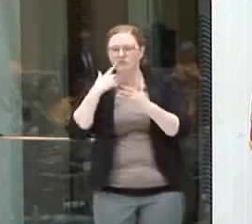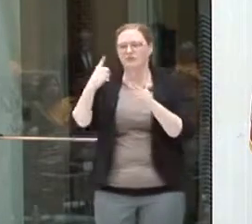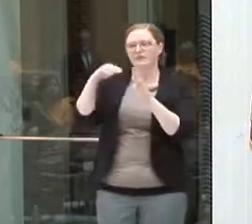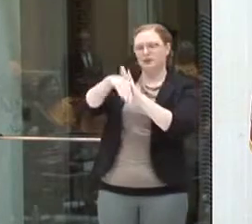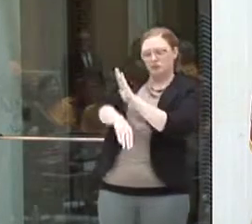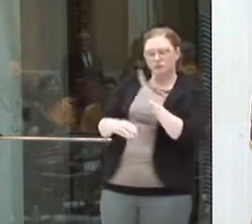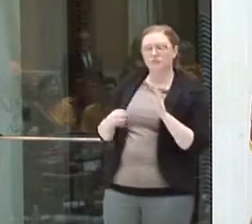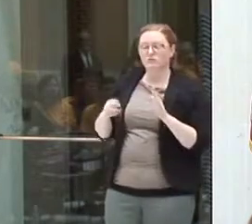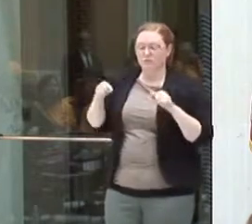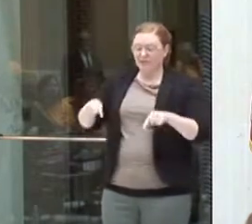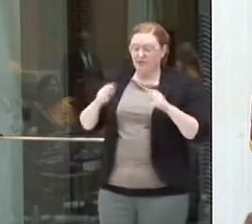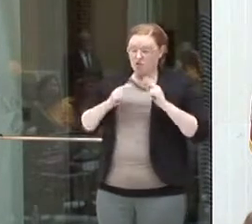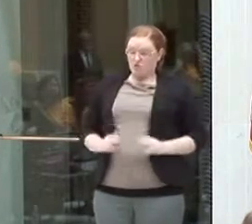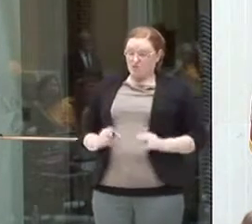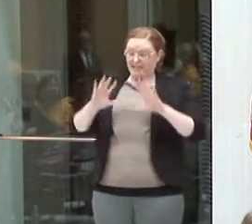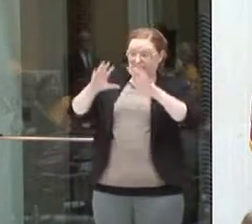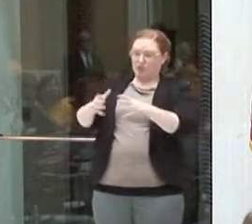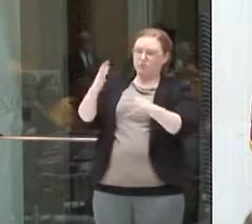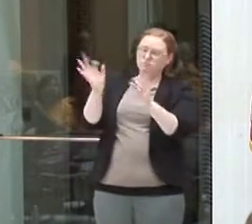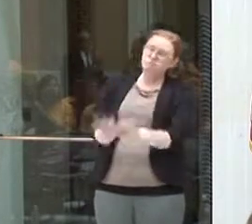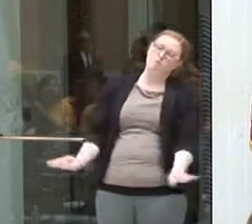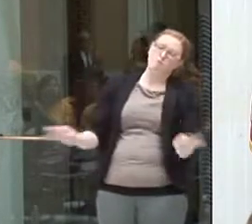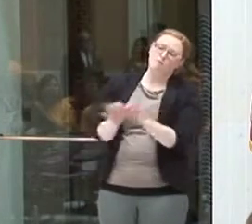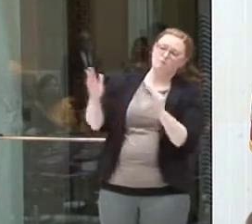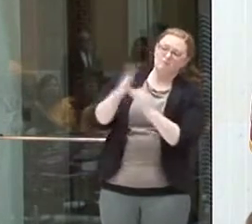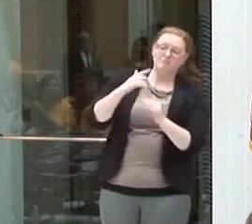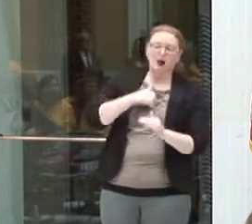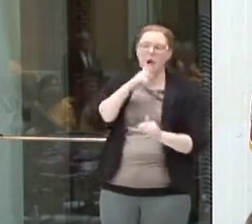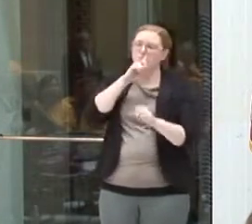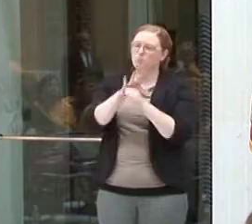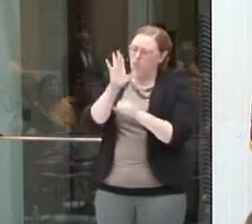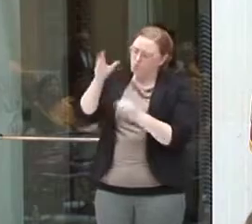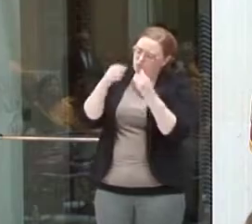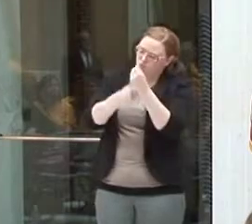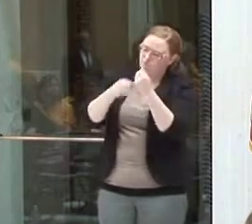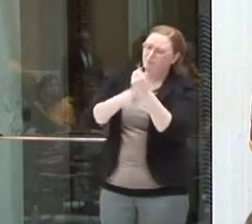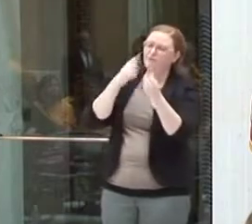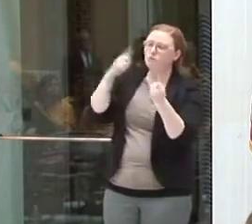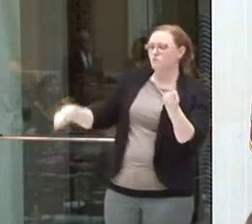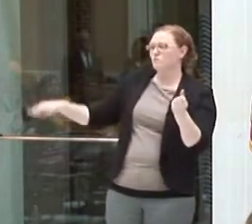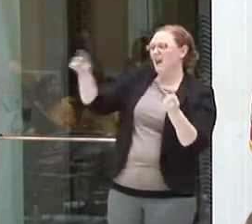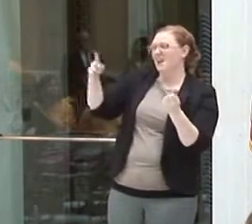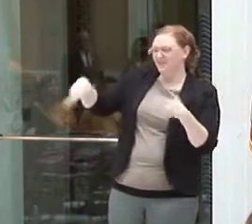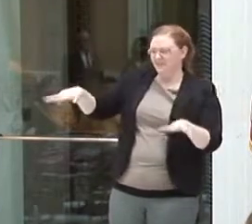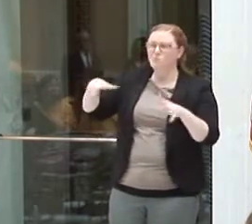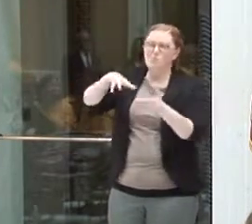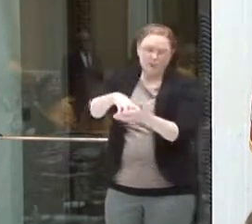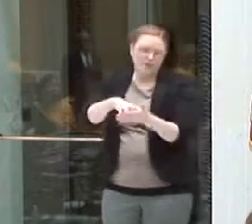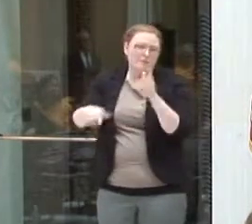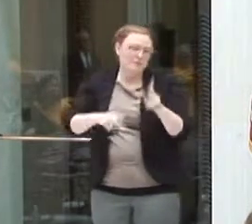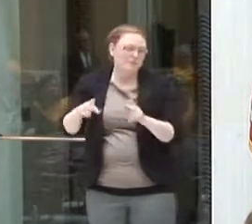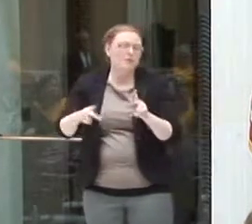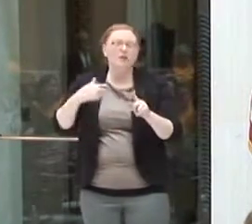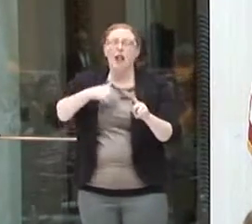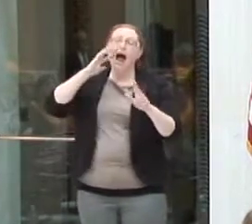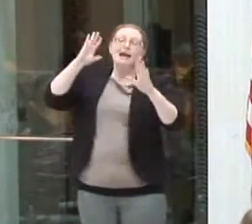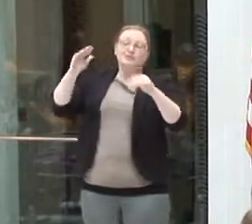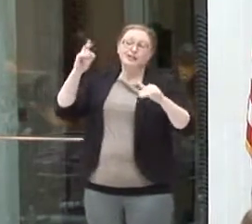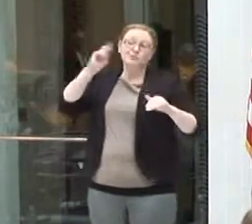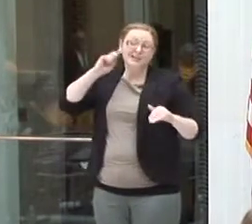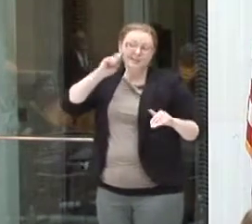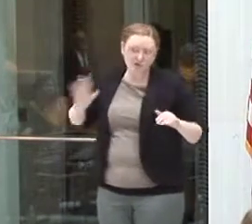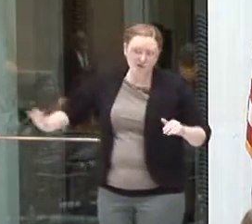in the commonwealth and i will continue to fight for you and our most vulnerable citizens in this budget i expect to hear your voices